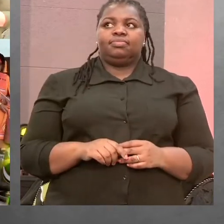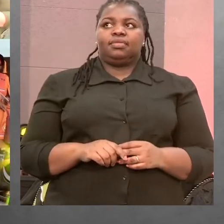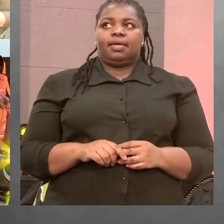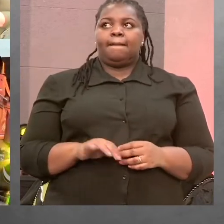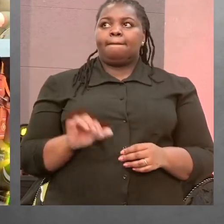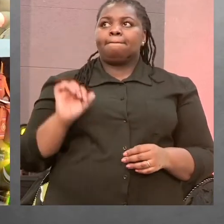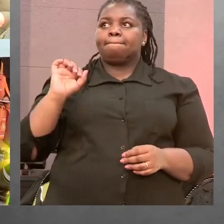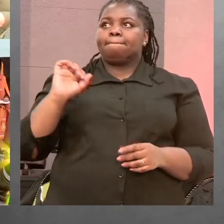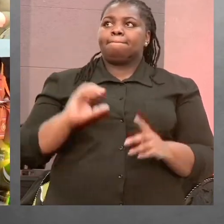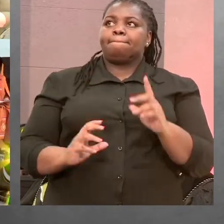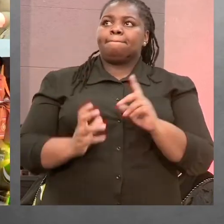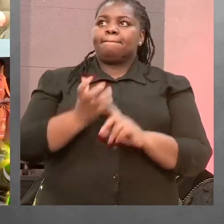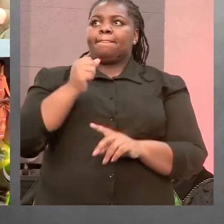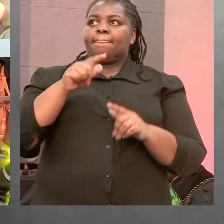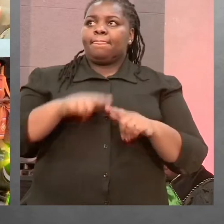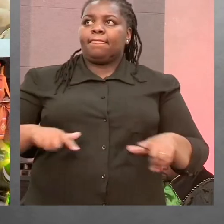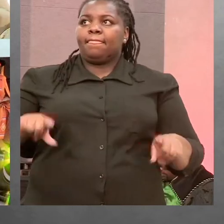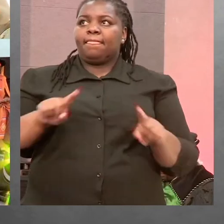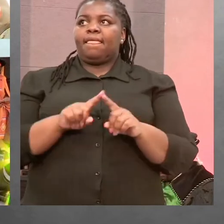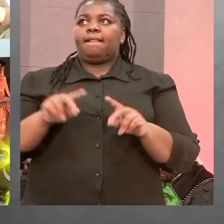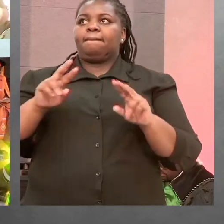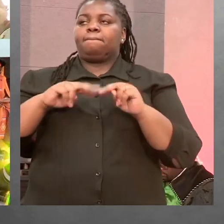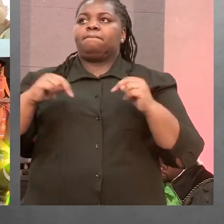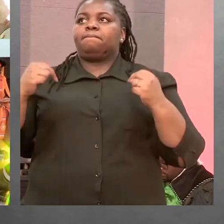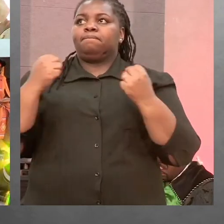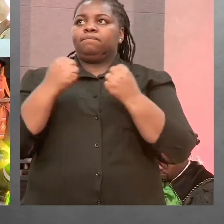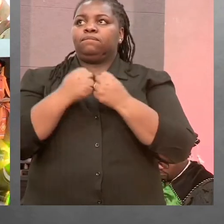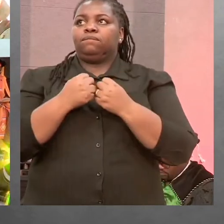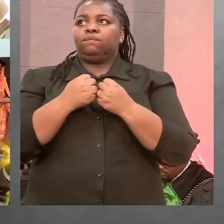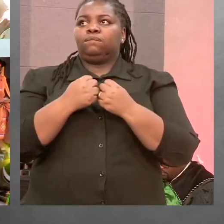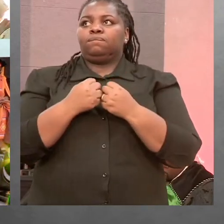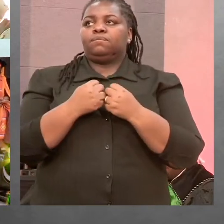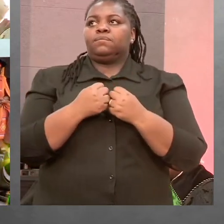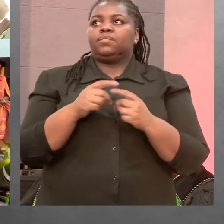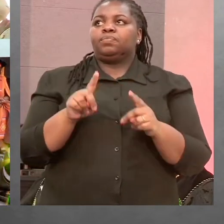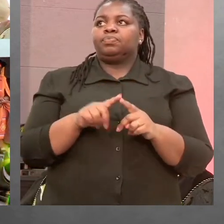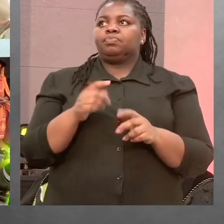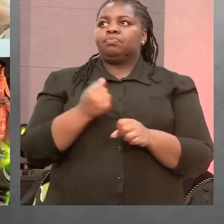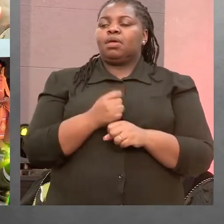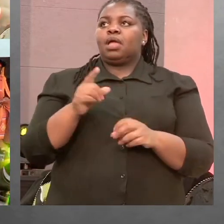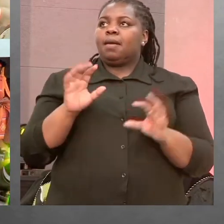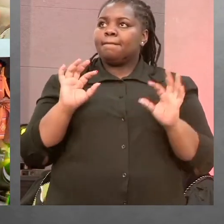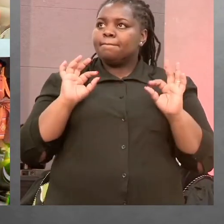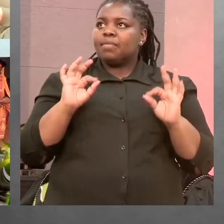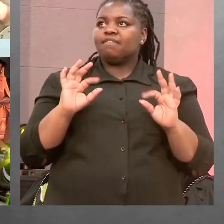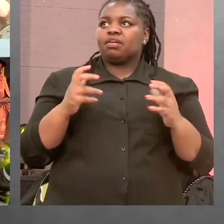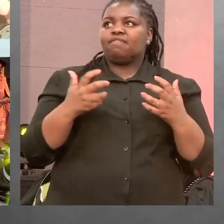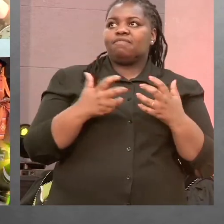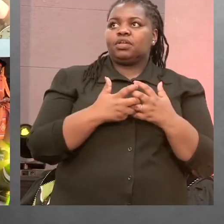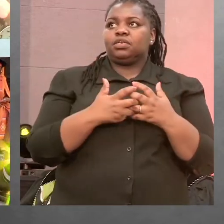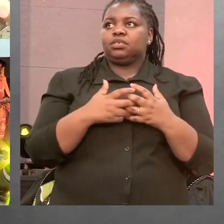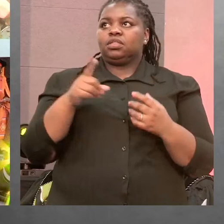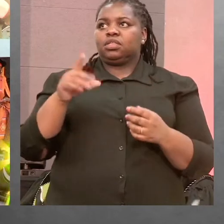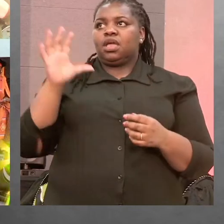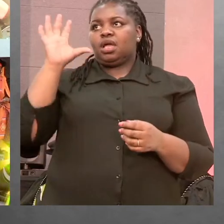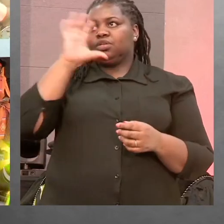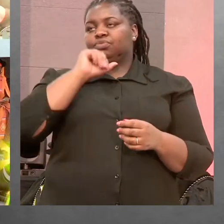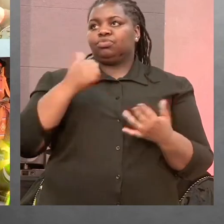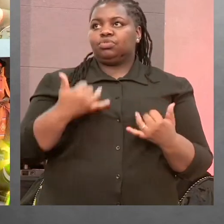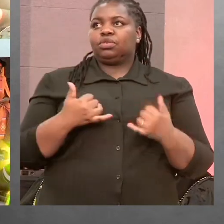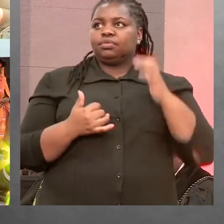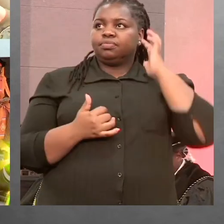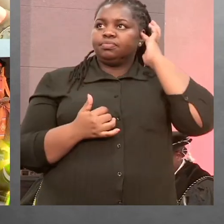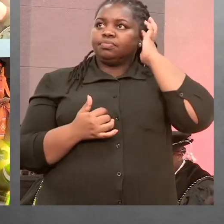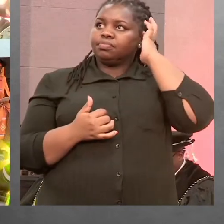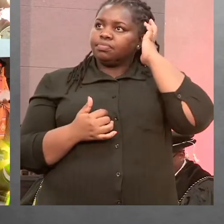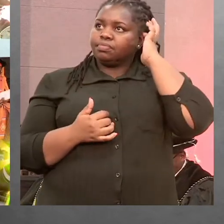Her accomplishments locally and nationally and her credentials make her a perfect fit for the role she's assuming today.